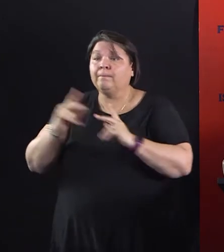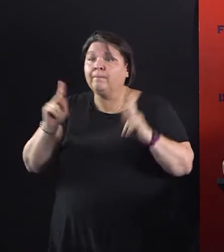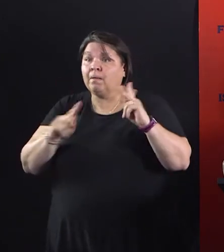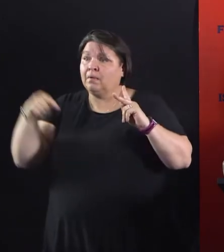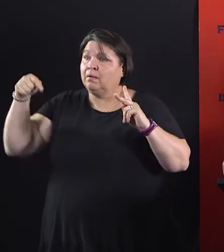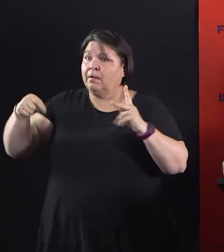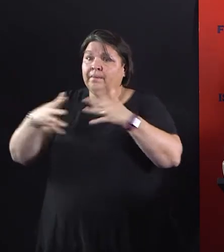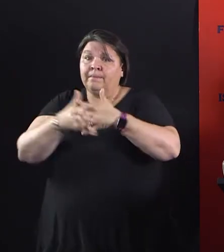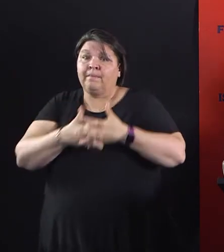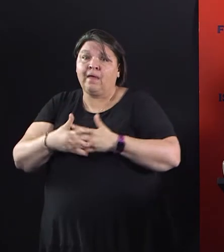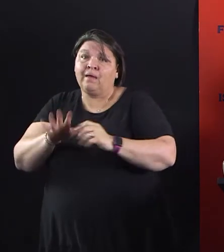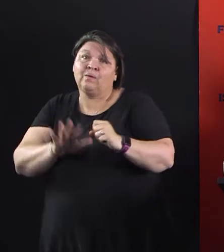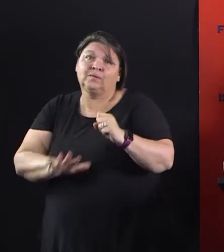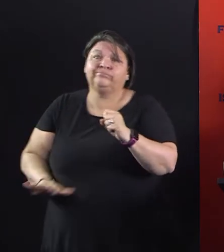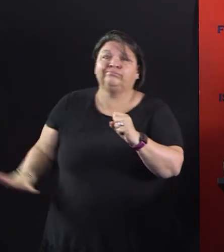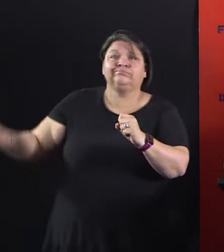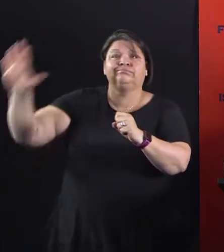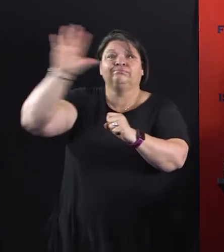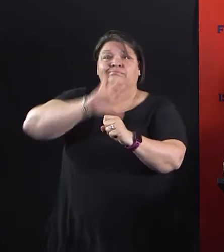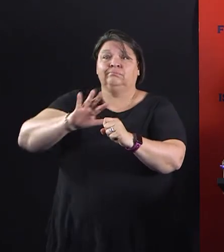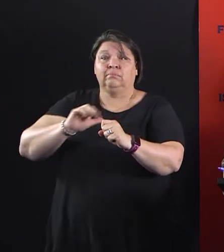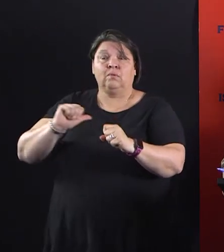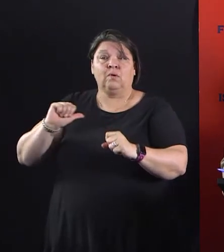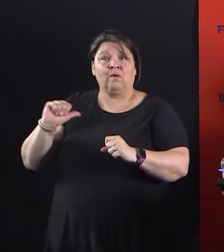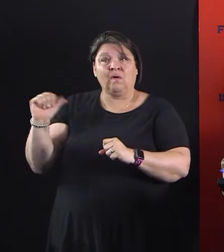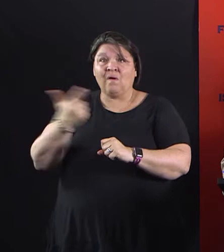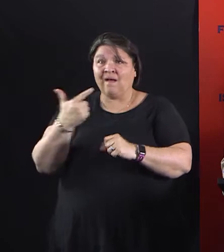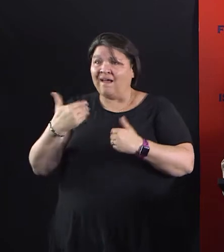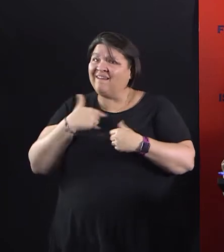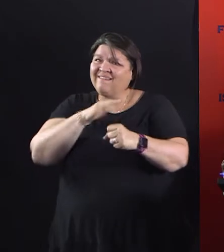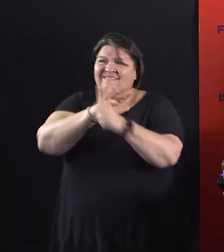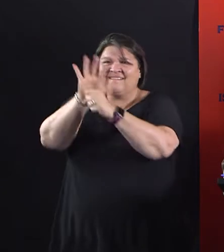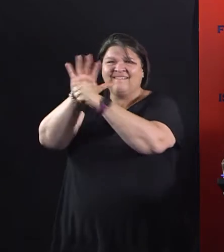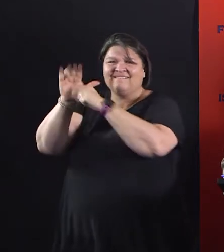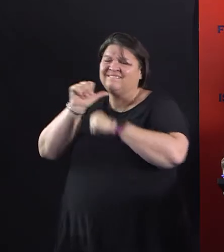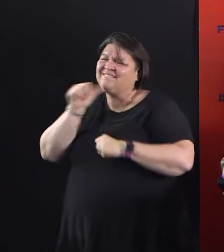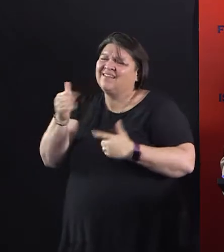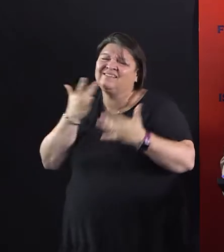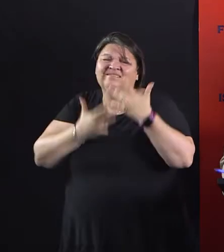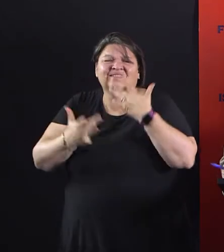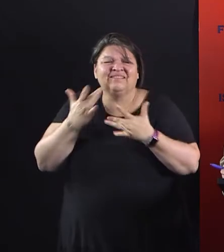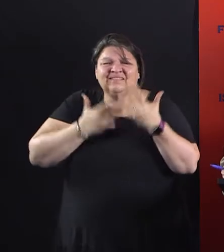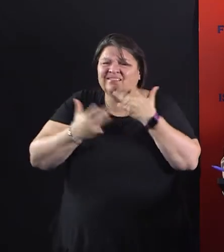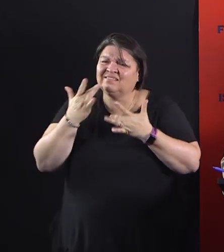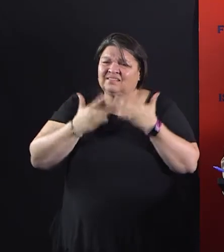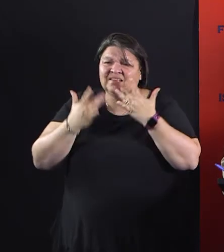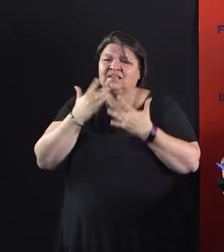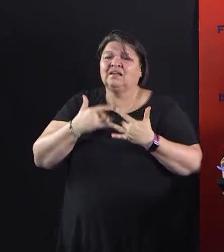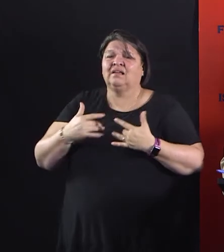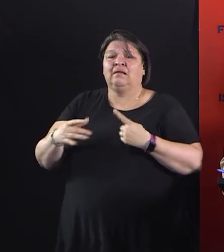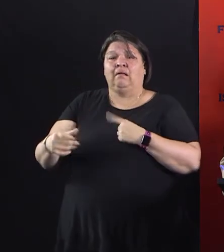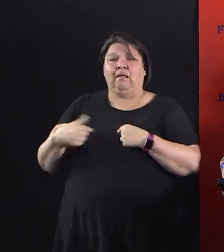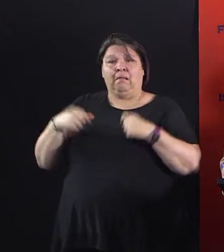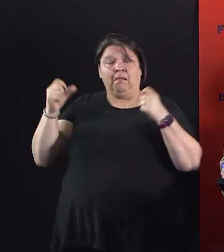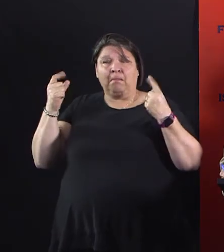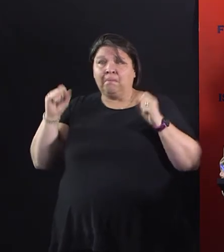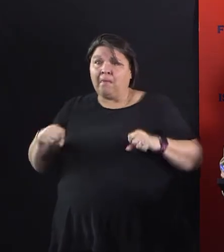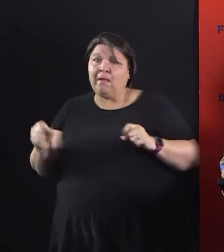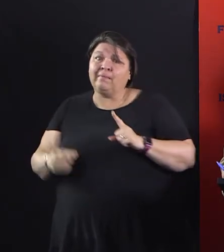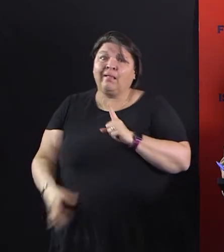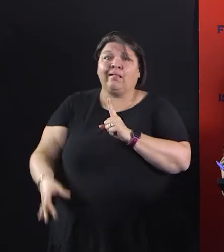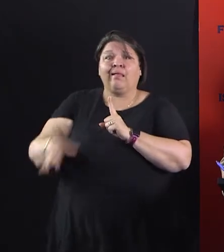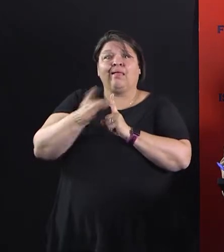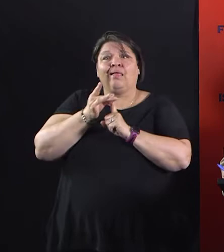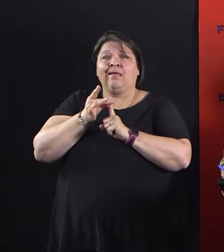to test very high-risk patients or those with severe symptoms. Y aún así, cuando estas pruebas no están disponibles, es